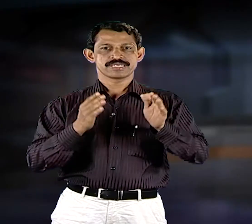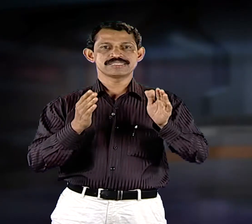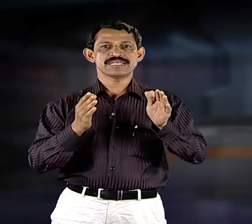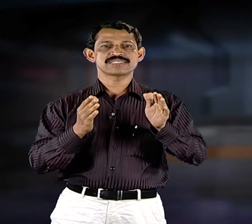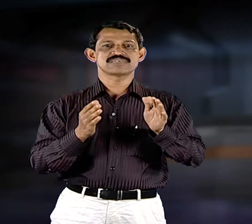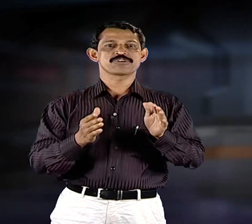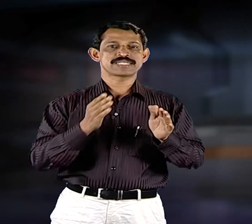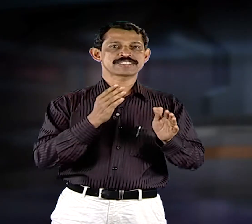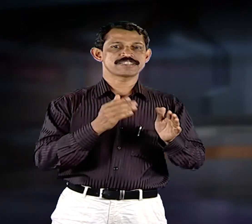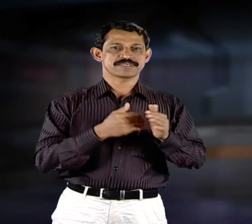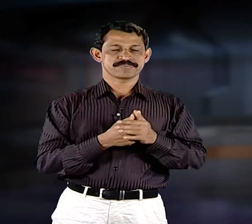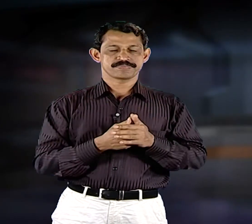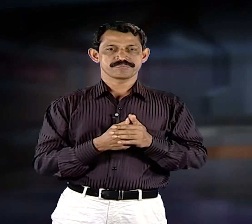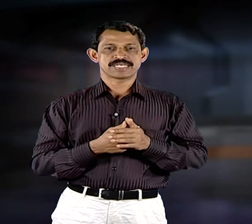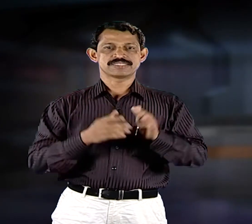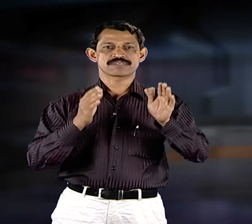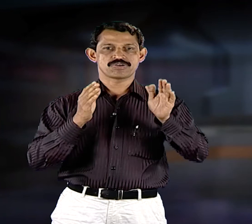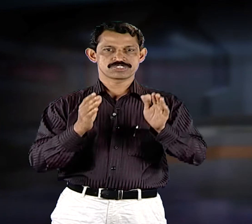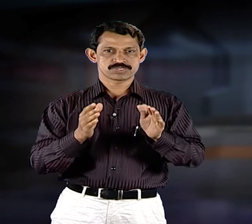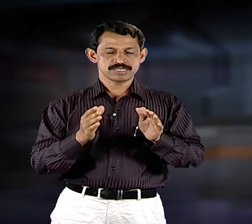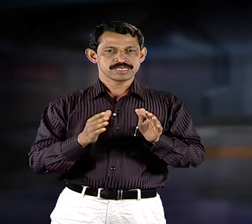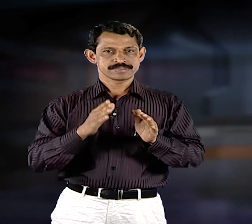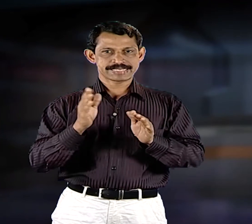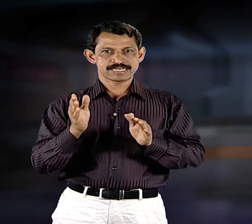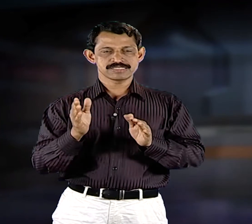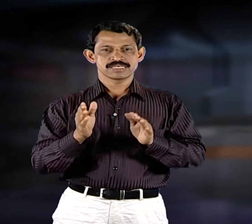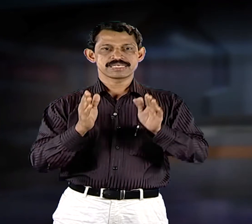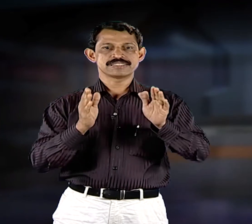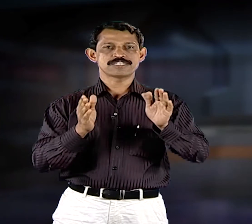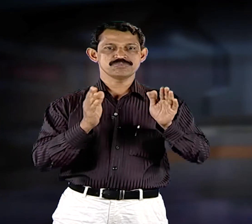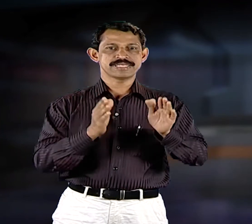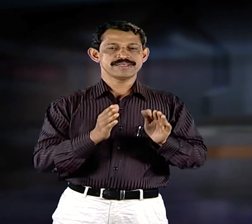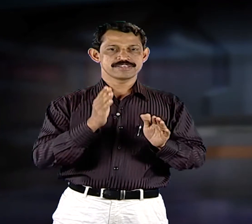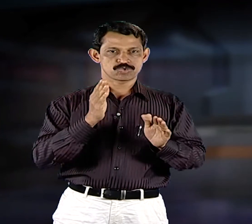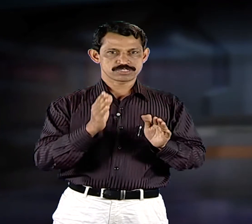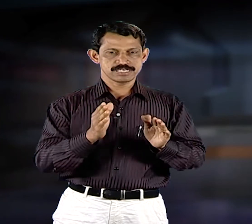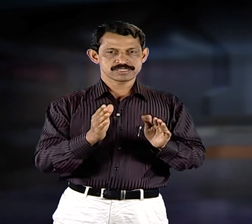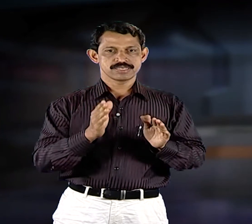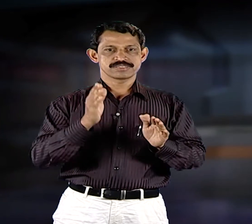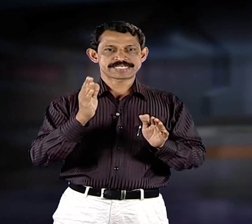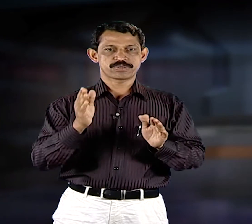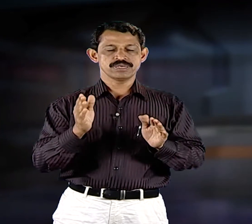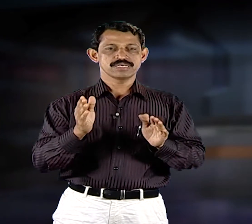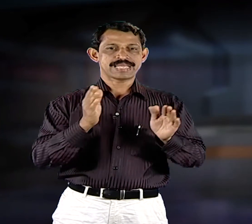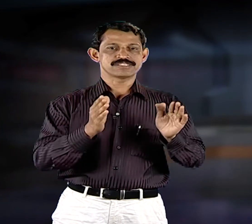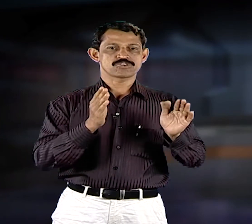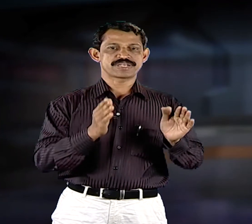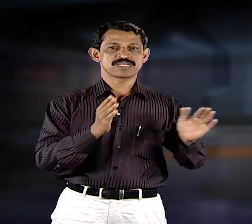India is a democratic country. The Indian Constitution declares India to be a socialist, secular and sovereign